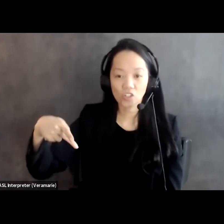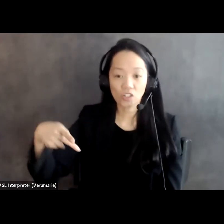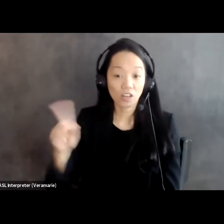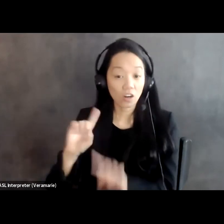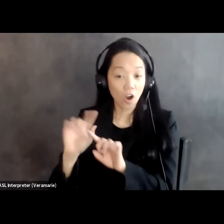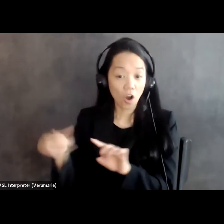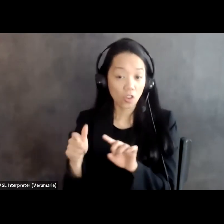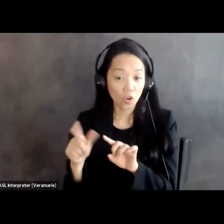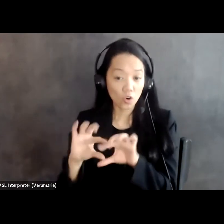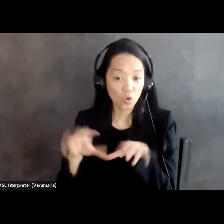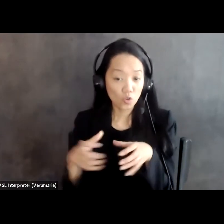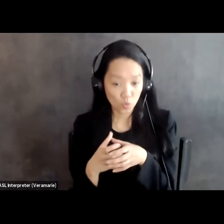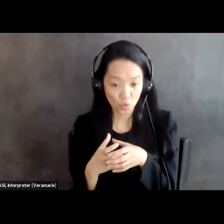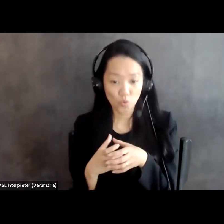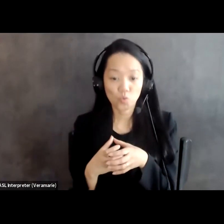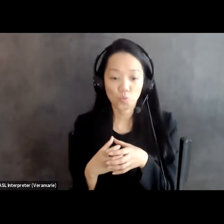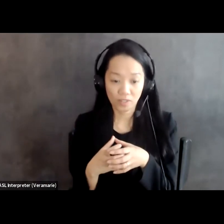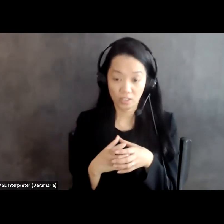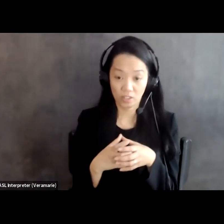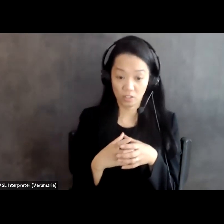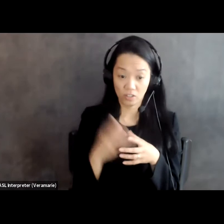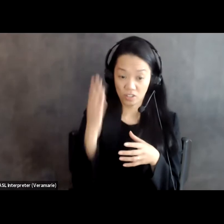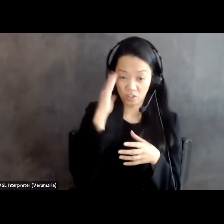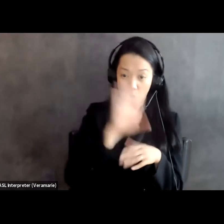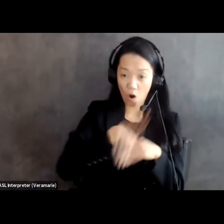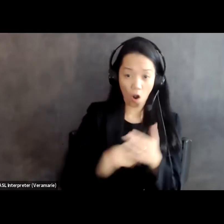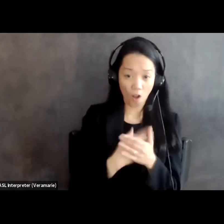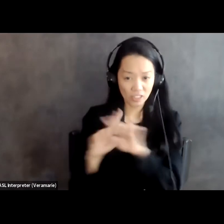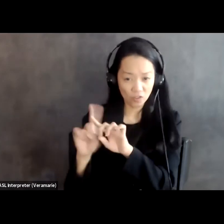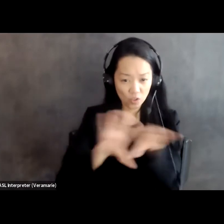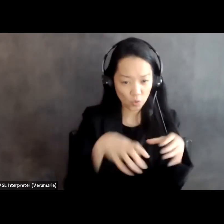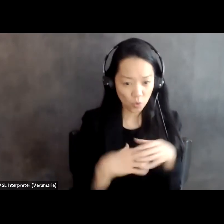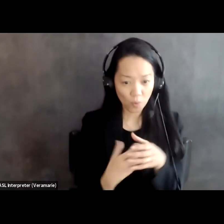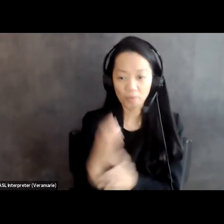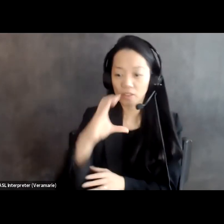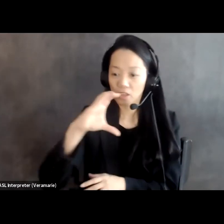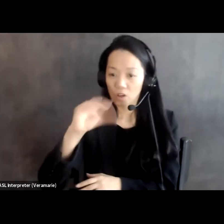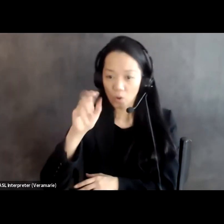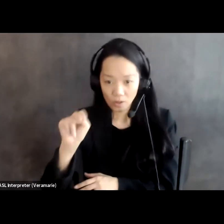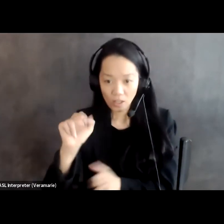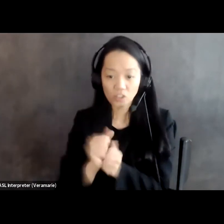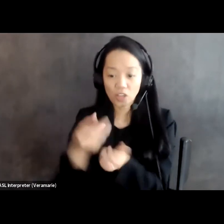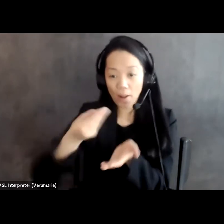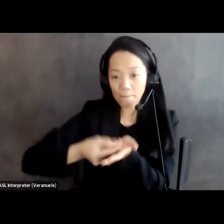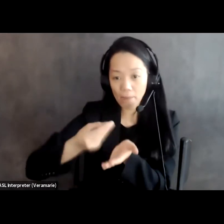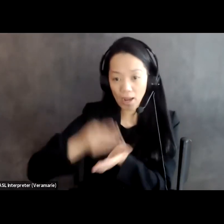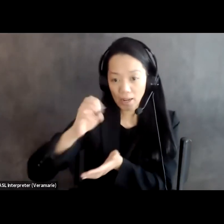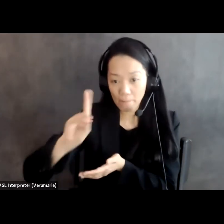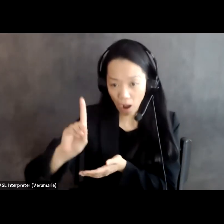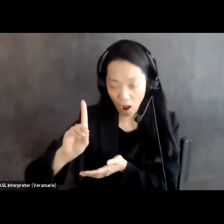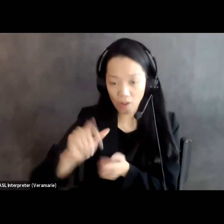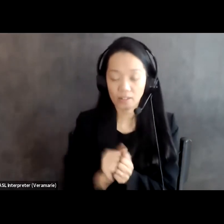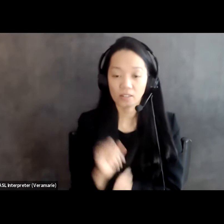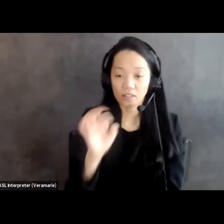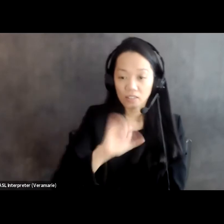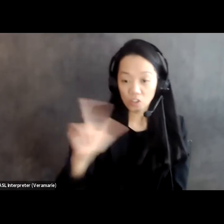groups, including the groups we've involved in, including the Coalition in Money Bond and the